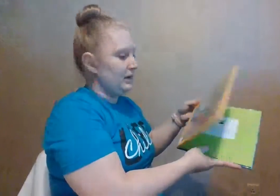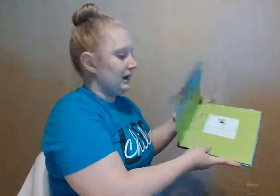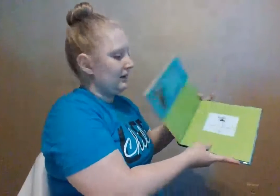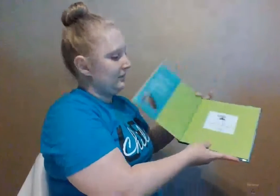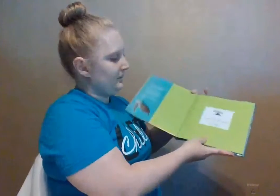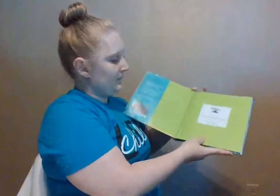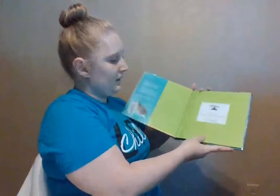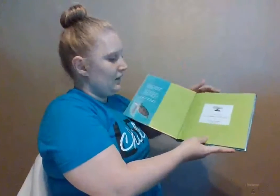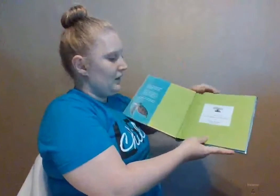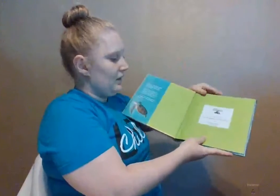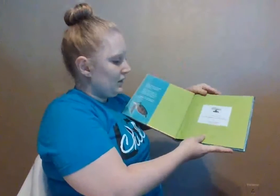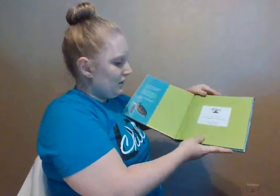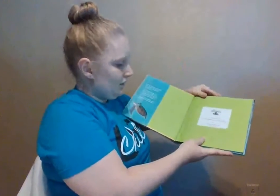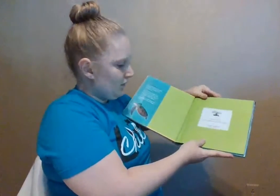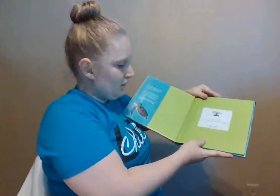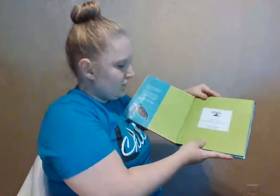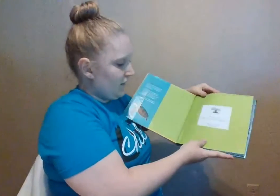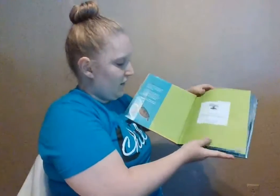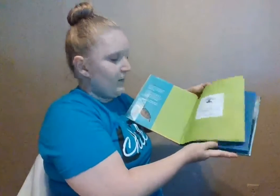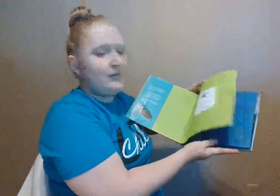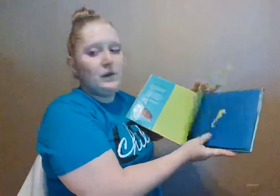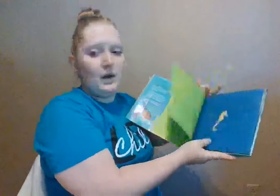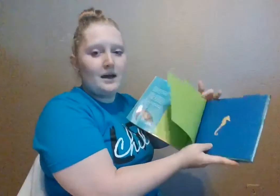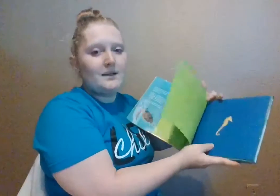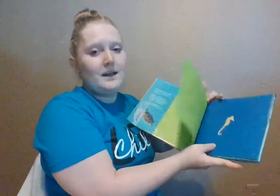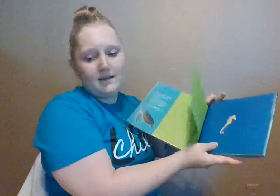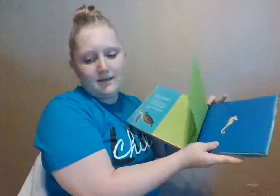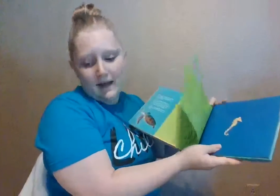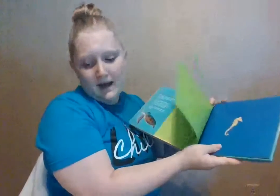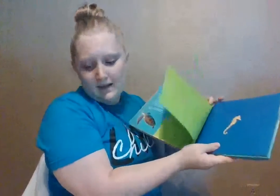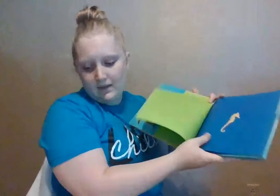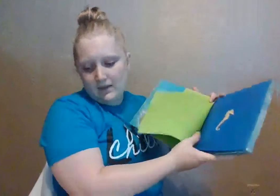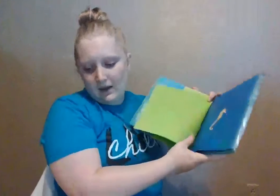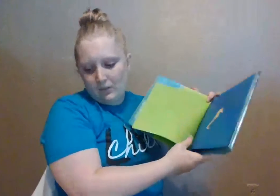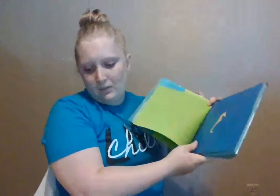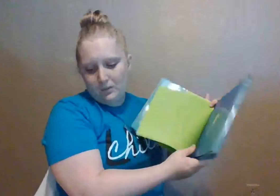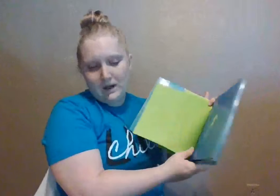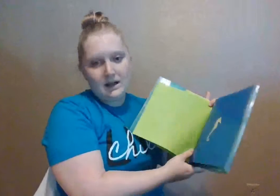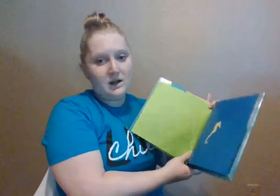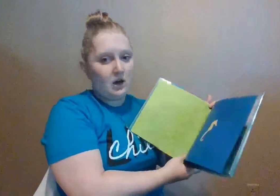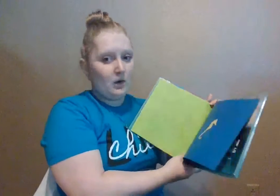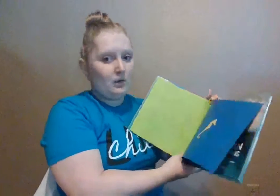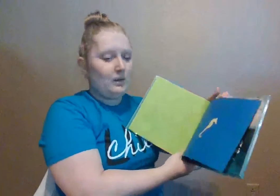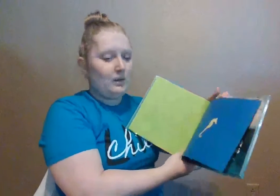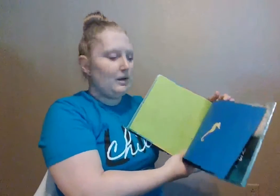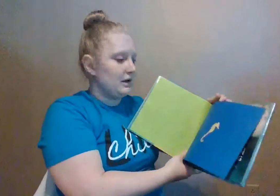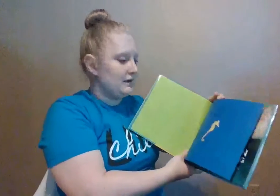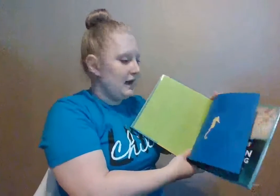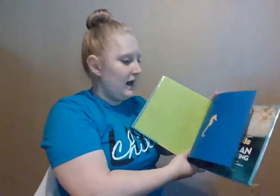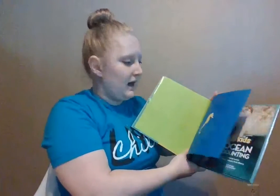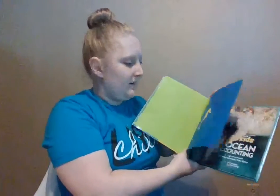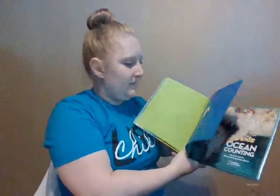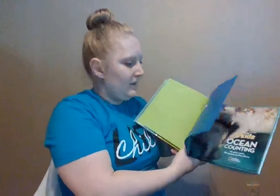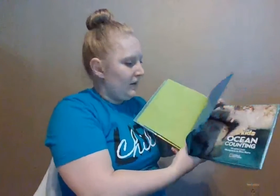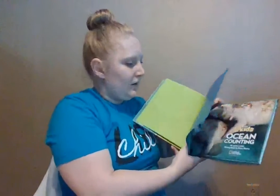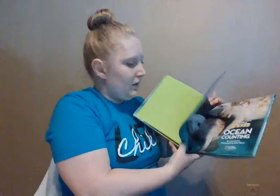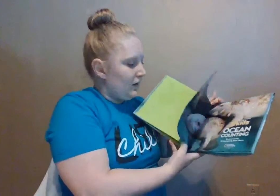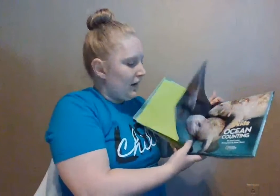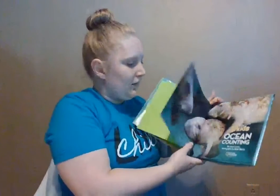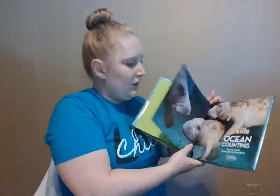Counting. So if you guys see a sign that we know that we learned today, if you guys